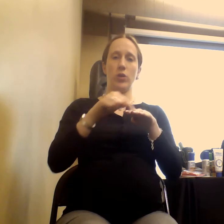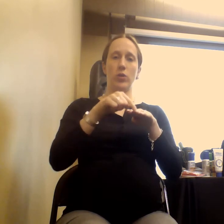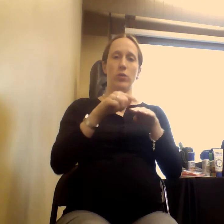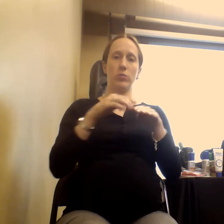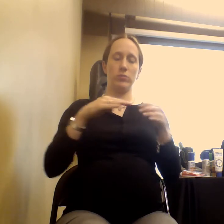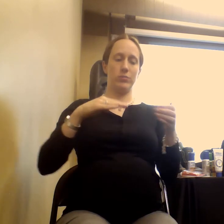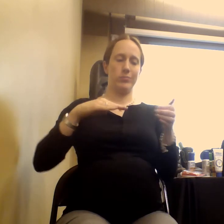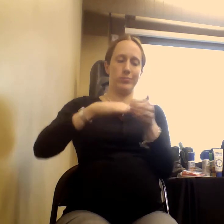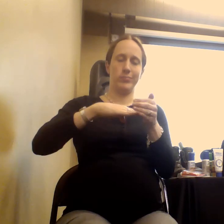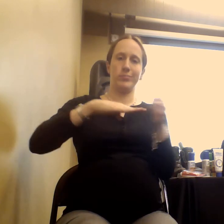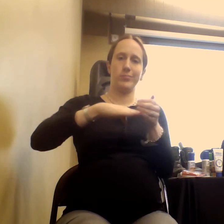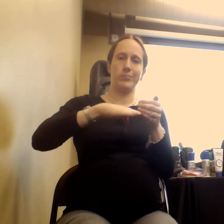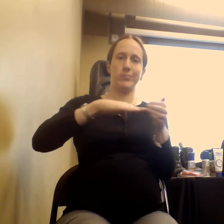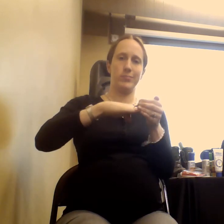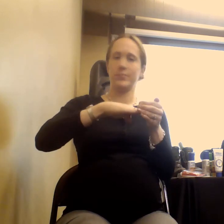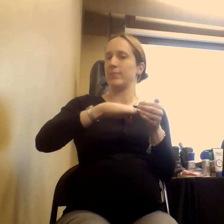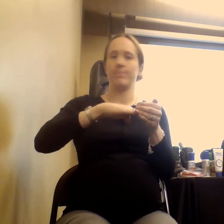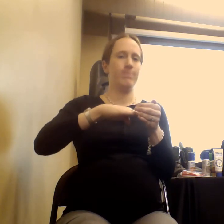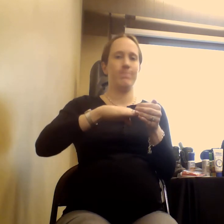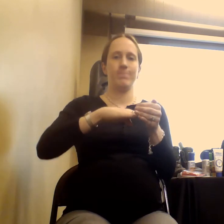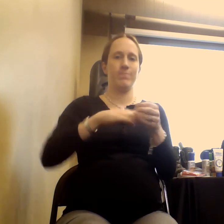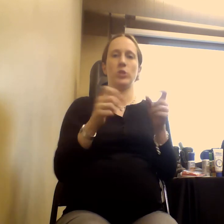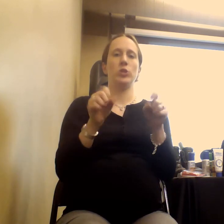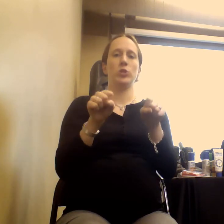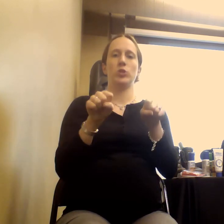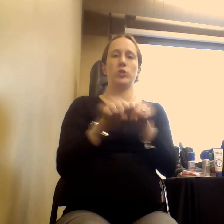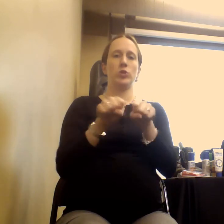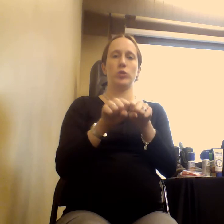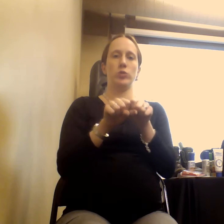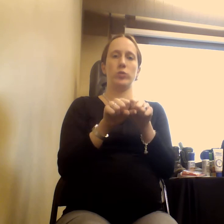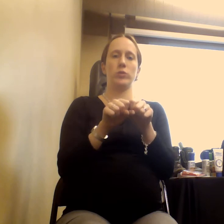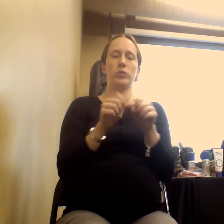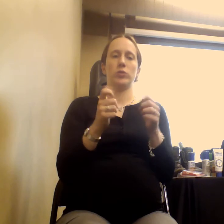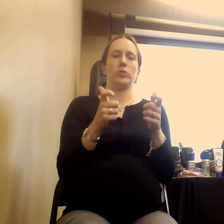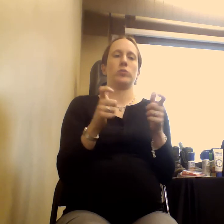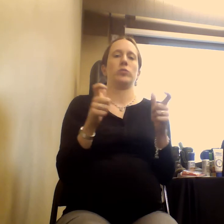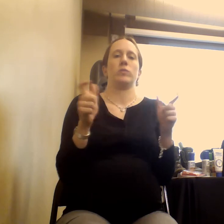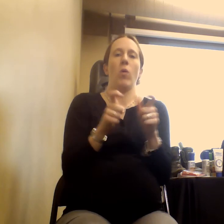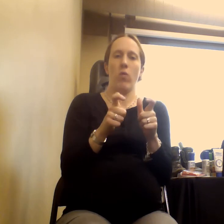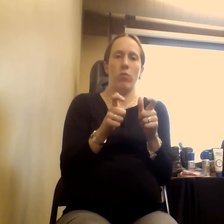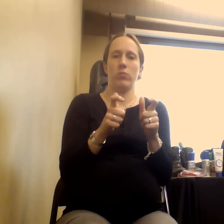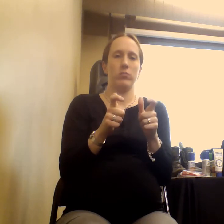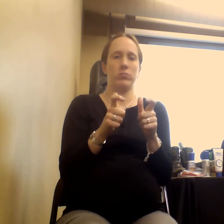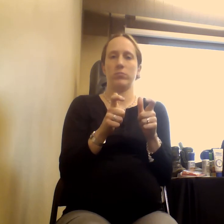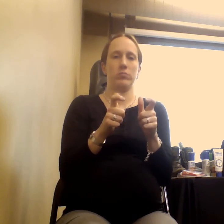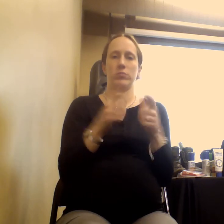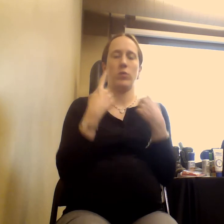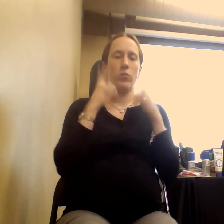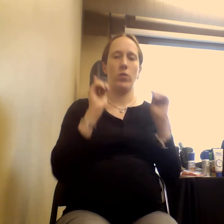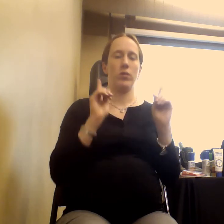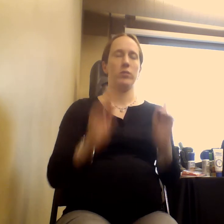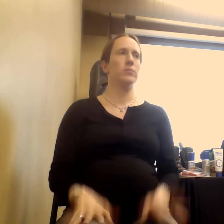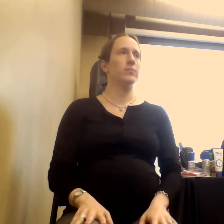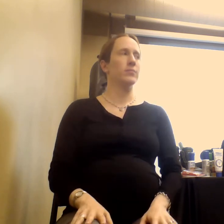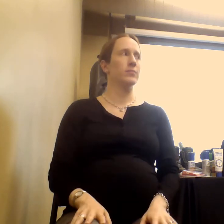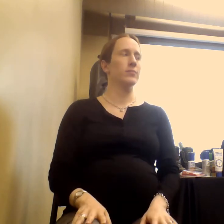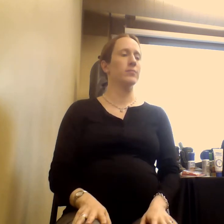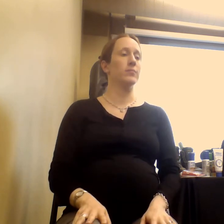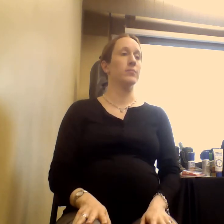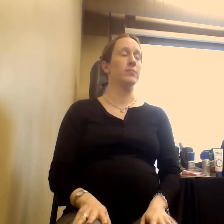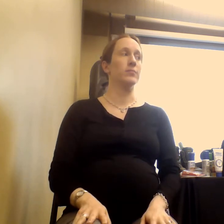toe, your boot is too small. Or we might be able to solve it by doing a loop lacing technique. A lot of times